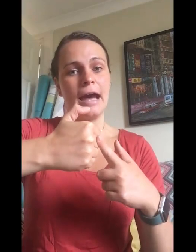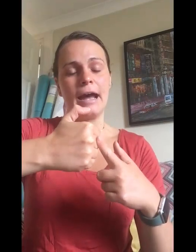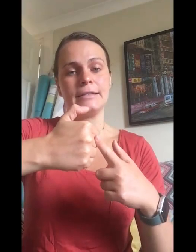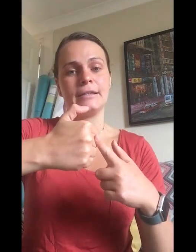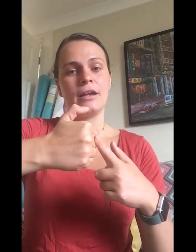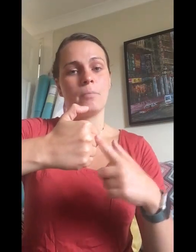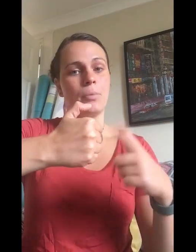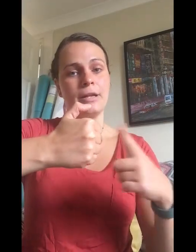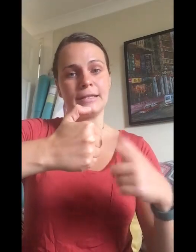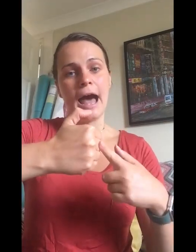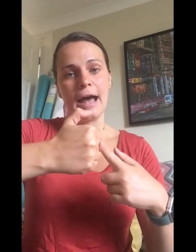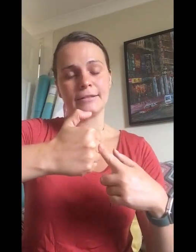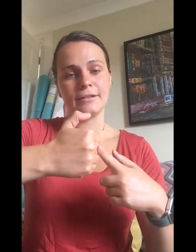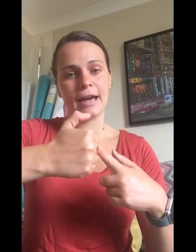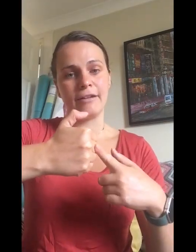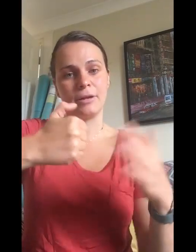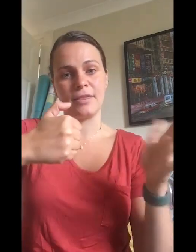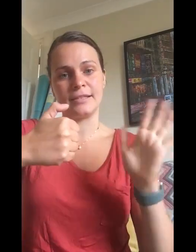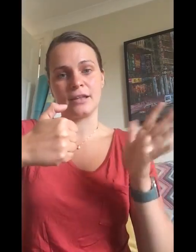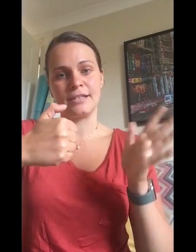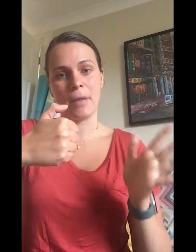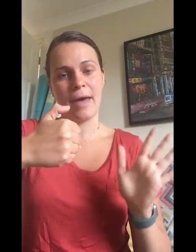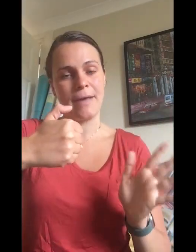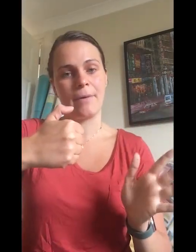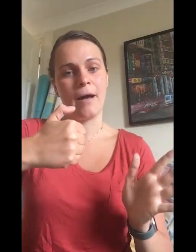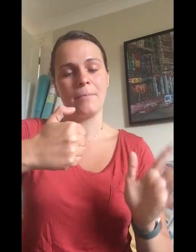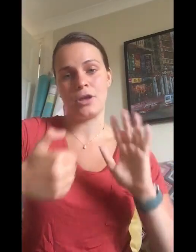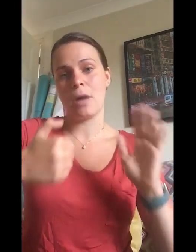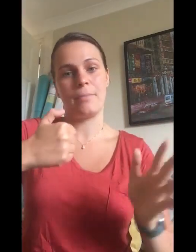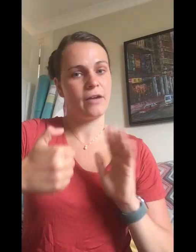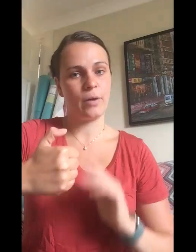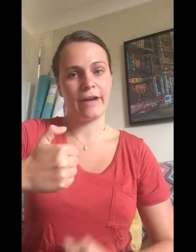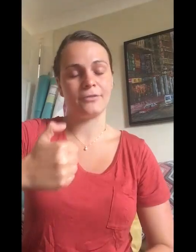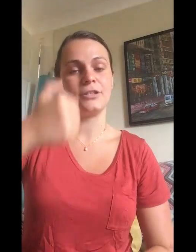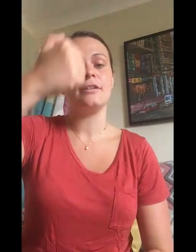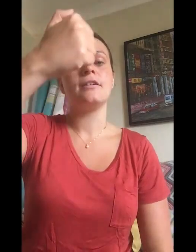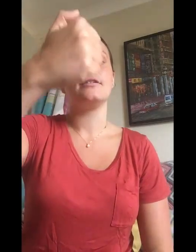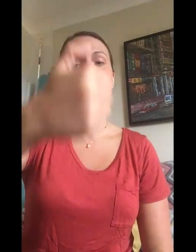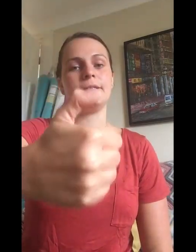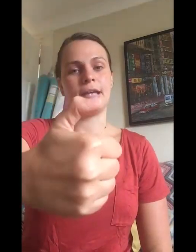hand, my pointer hand, okay? Remember, this side's my paper, but you might be the other way around. 6.